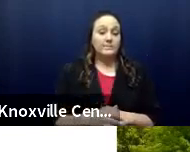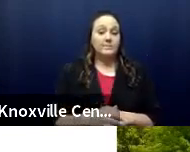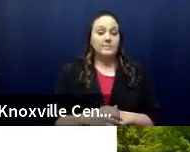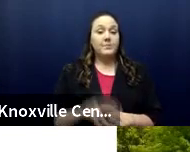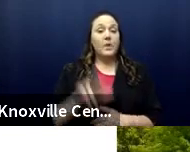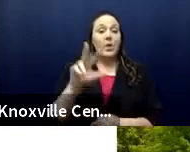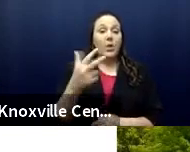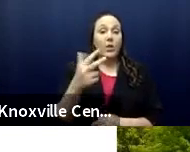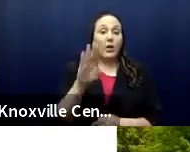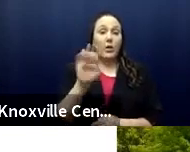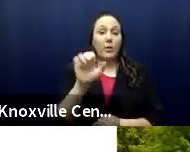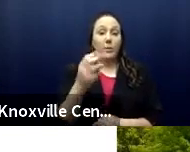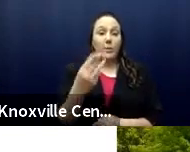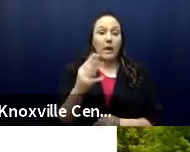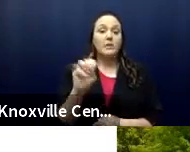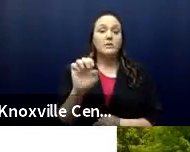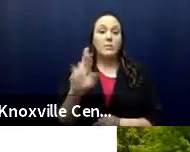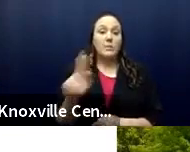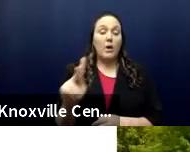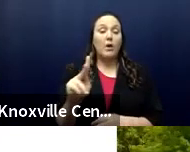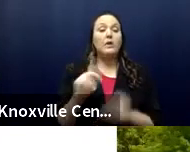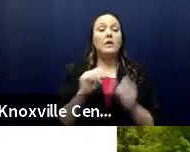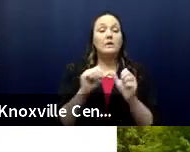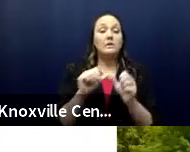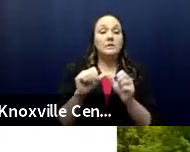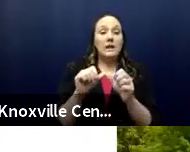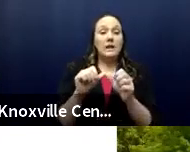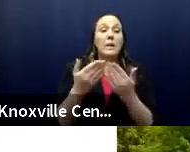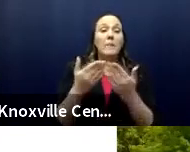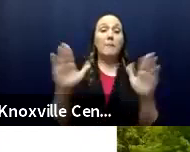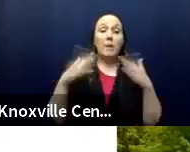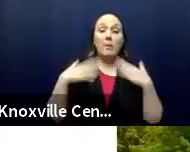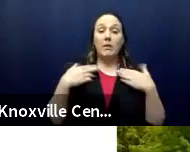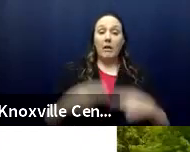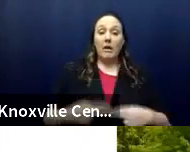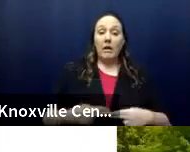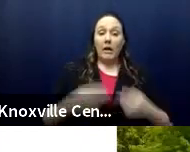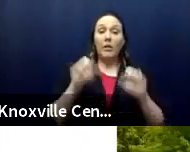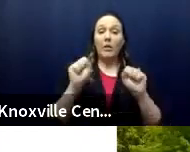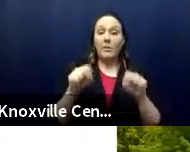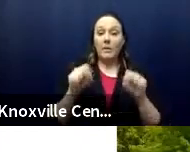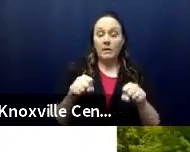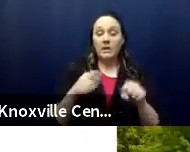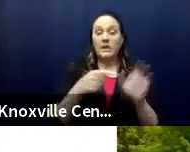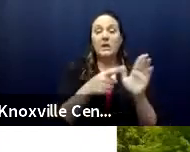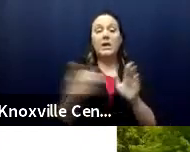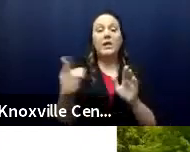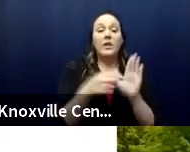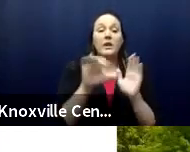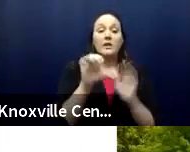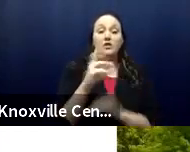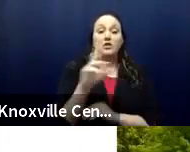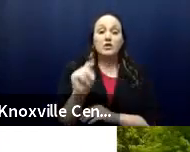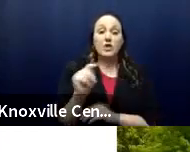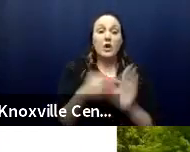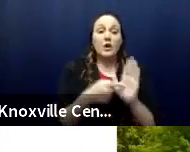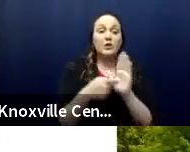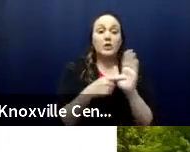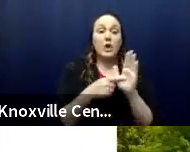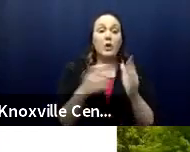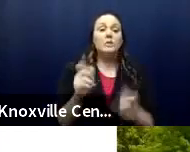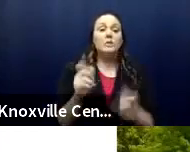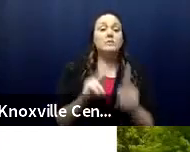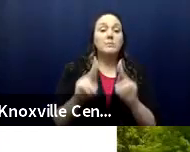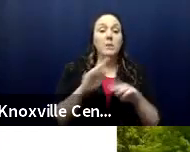third benchmark, sustained or increased public health capability. This chart shows the number of individuals currently on the epidemiology